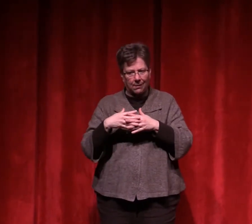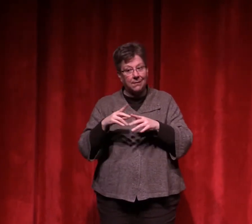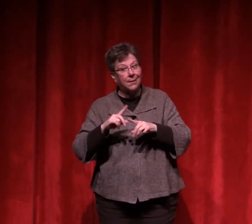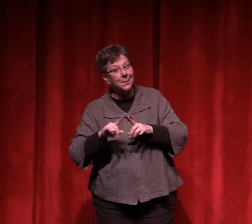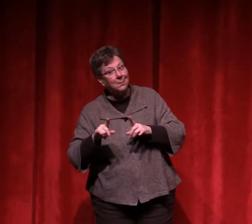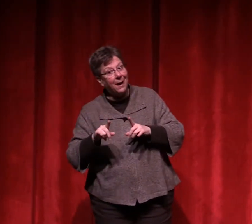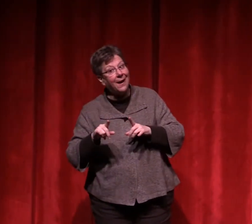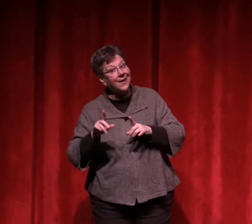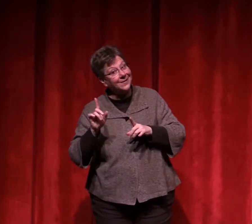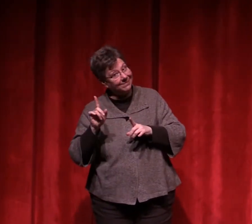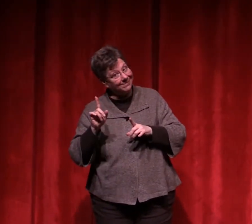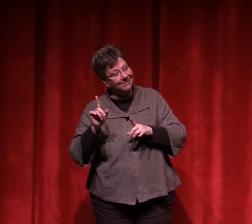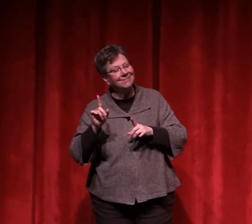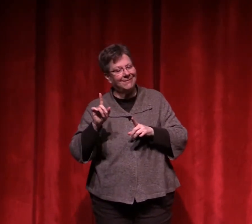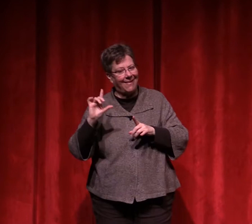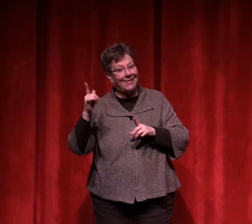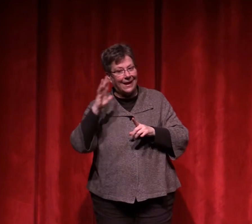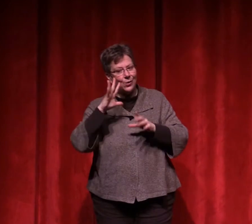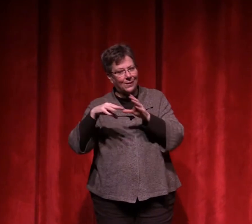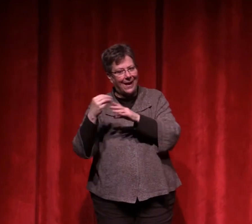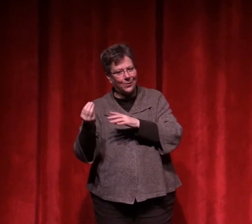of it.